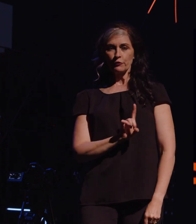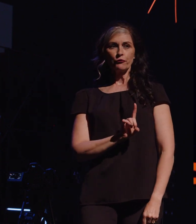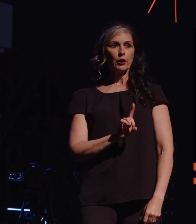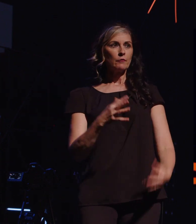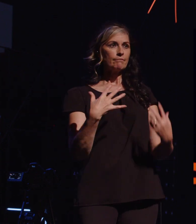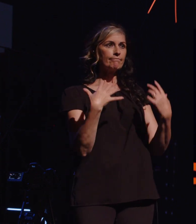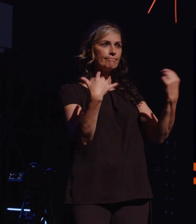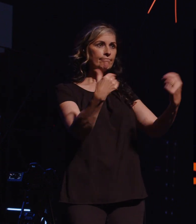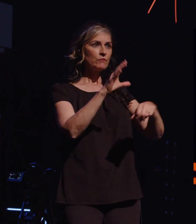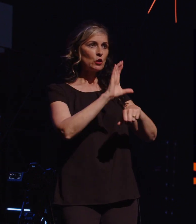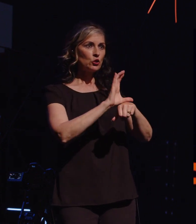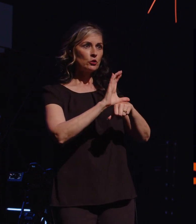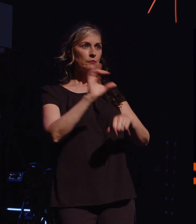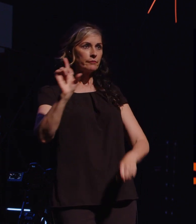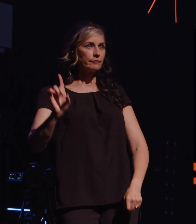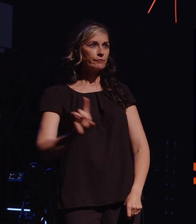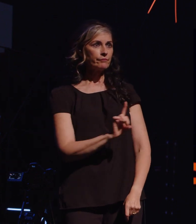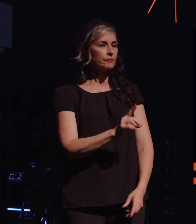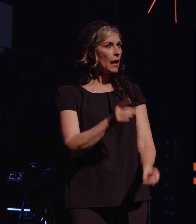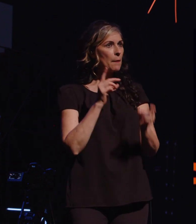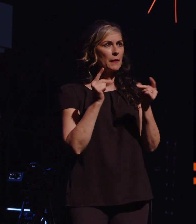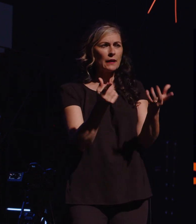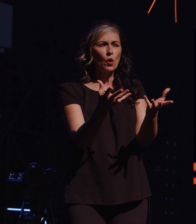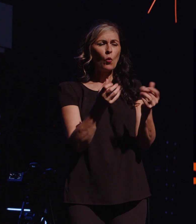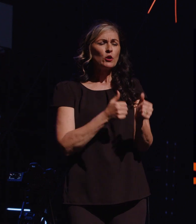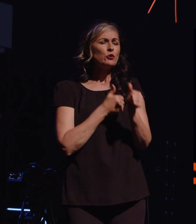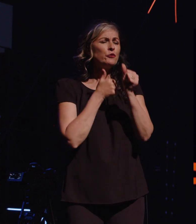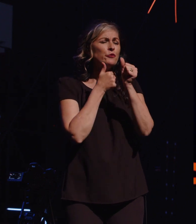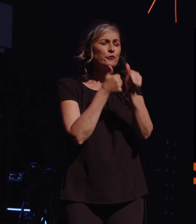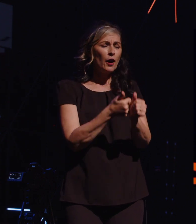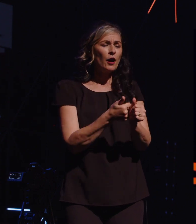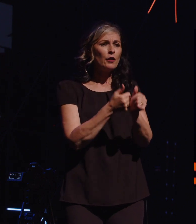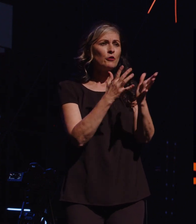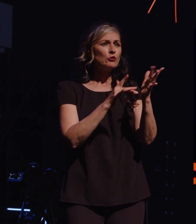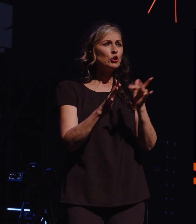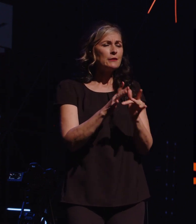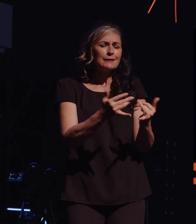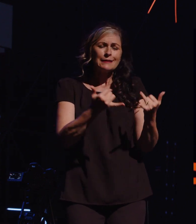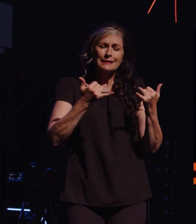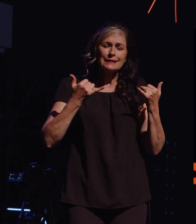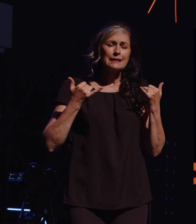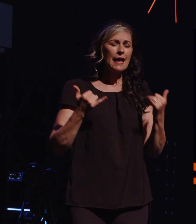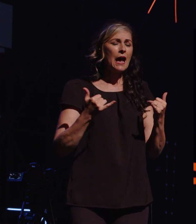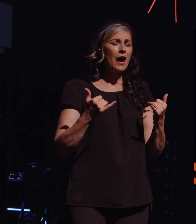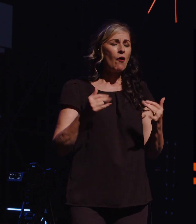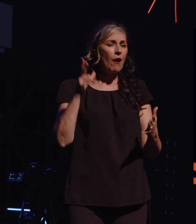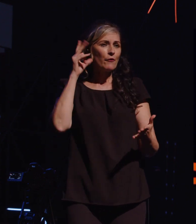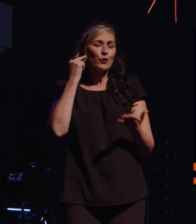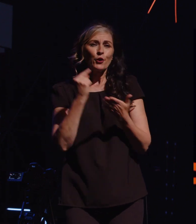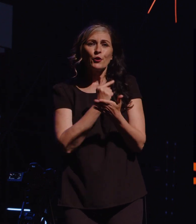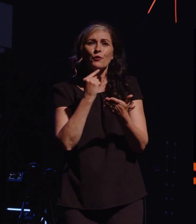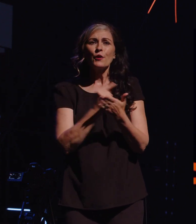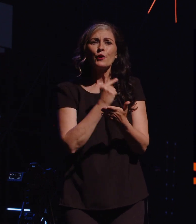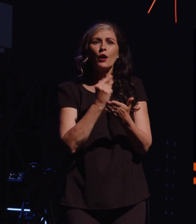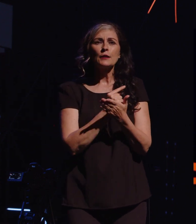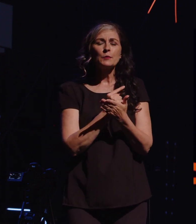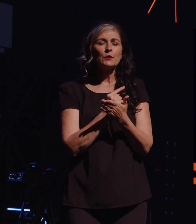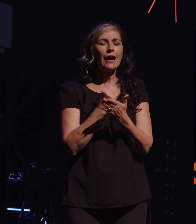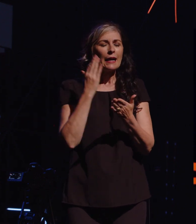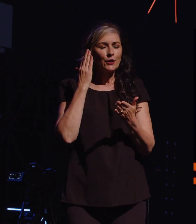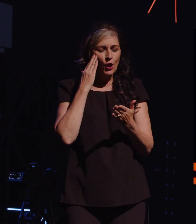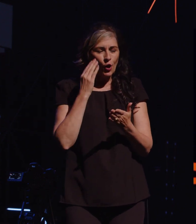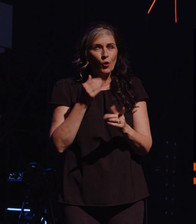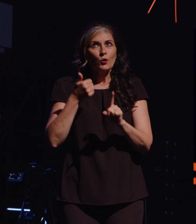of our church and say, I immediately want to follow him right now. I've heard the gospel before. I can tell that